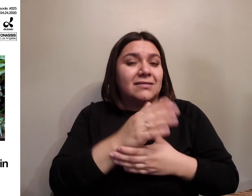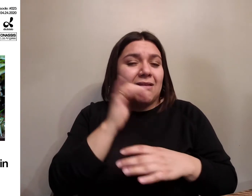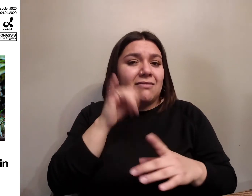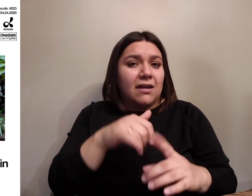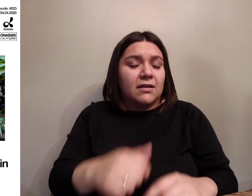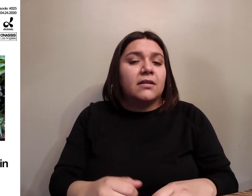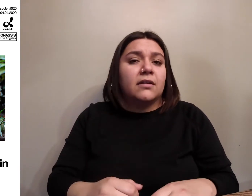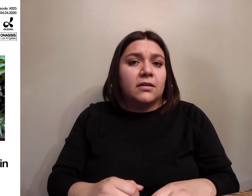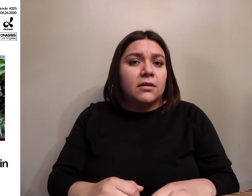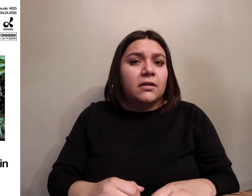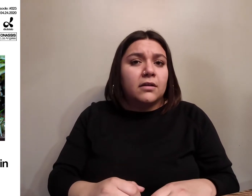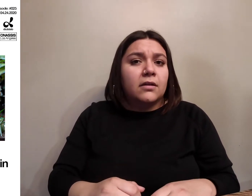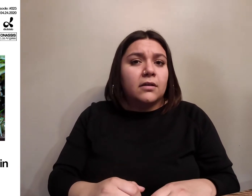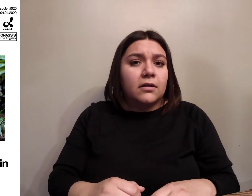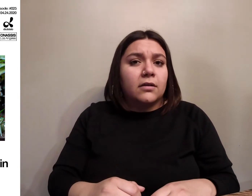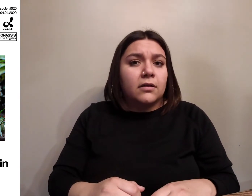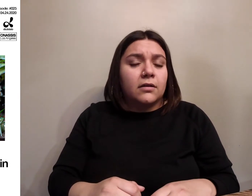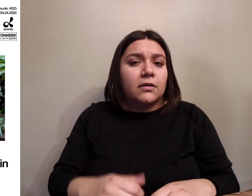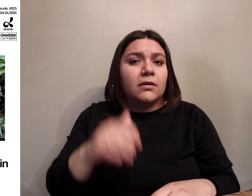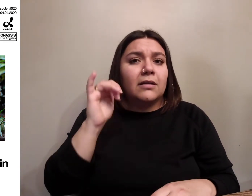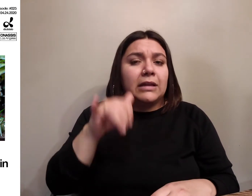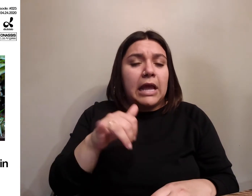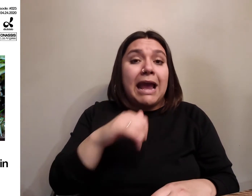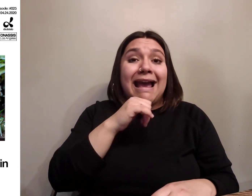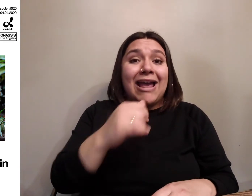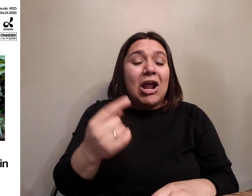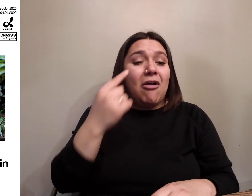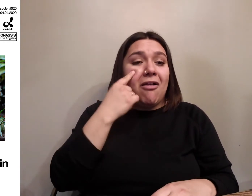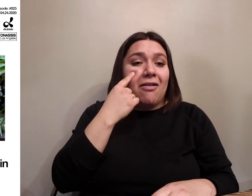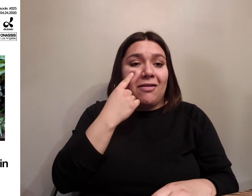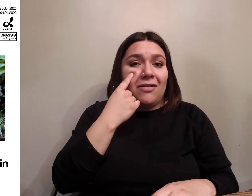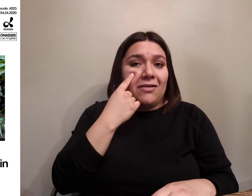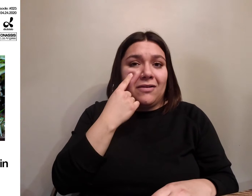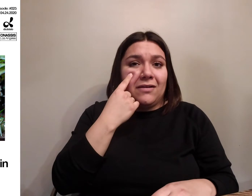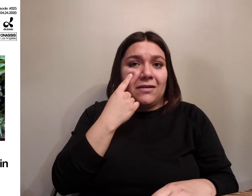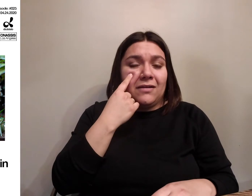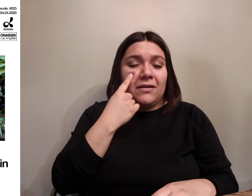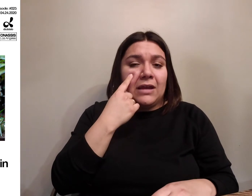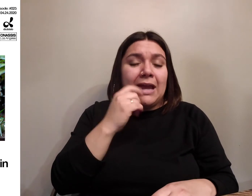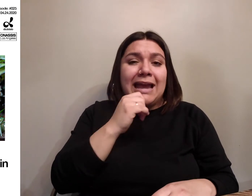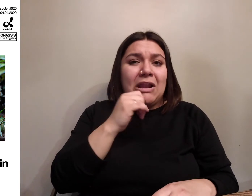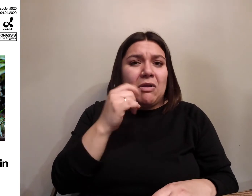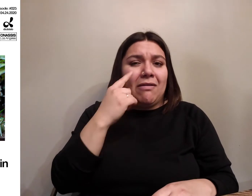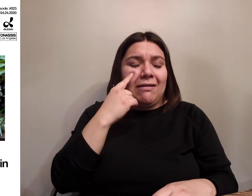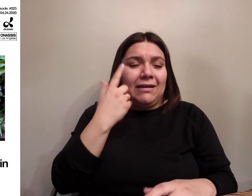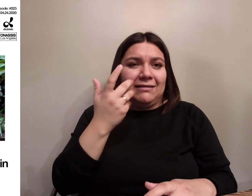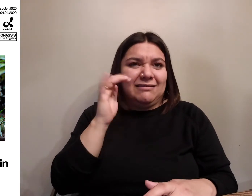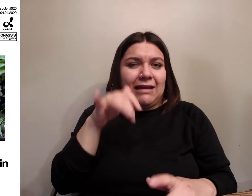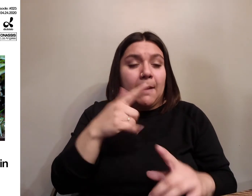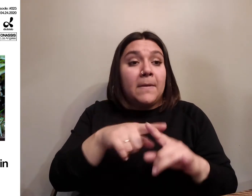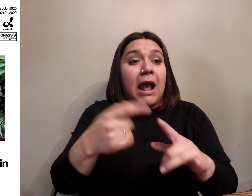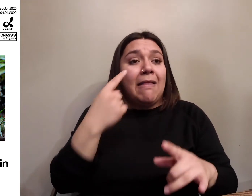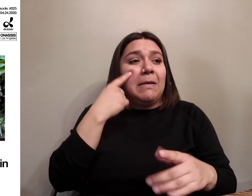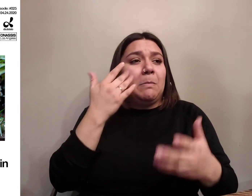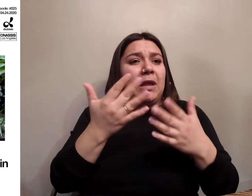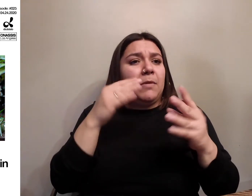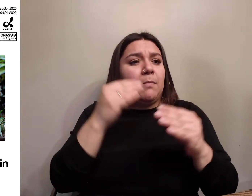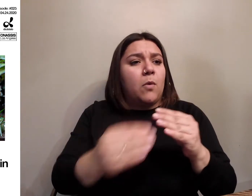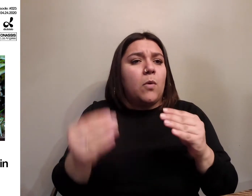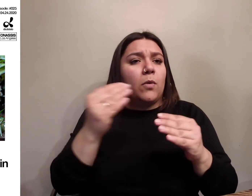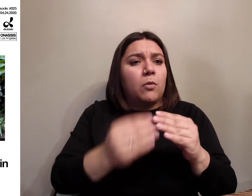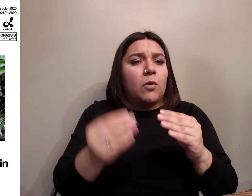rights, women's rights, LGBTQ rights. These core issues, I don't think we can be silent about